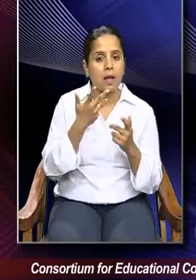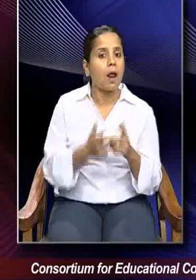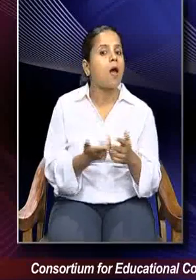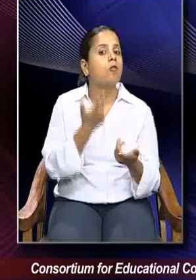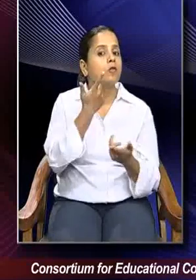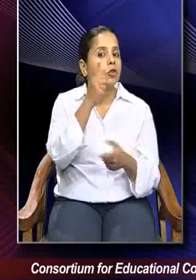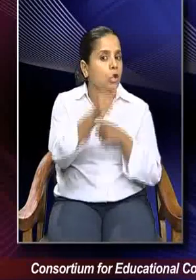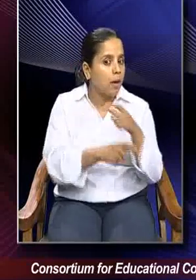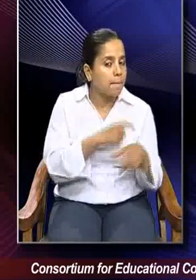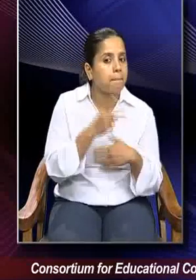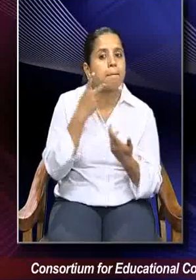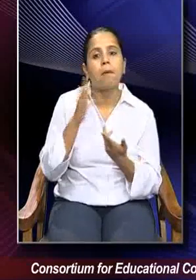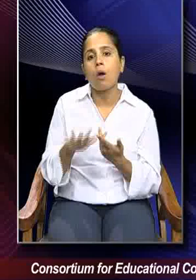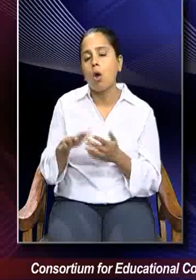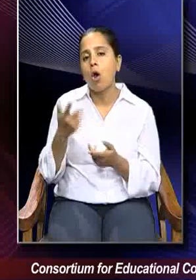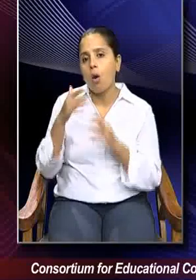and domestic waste